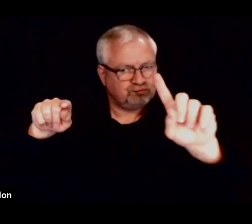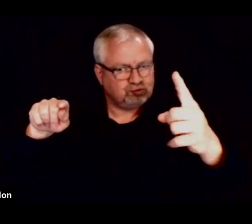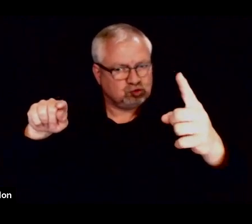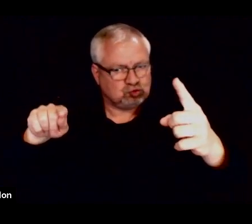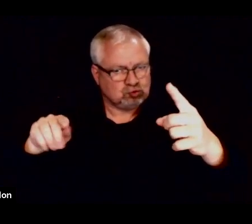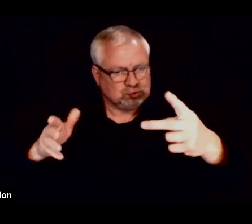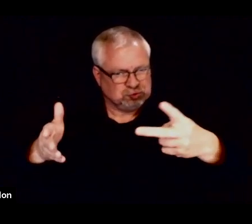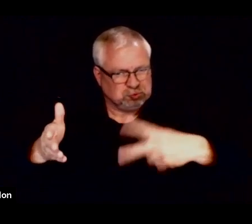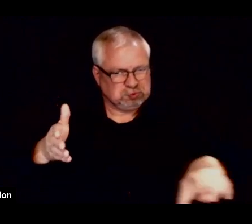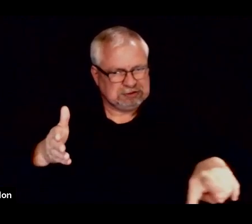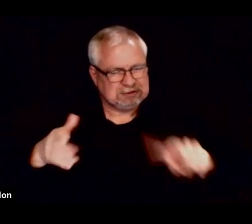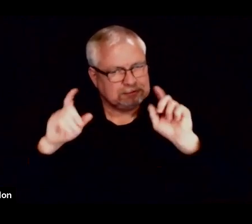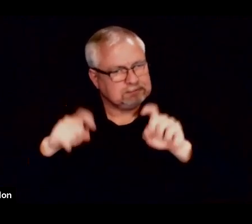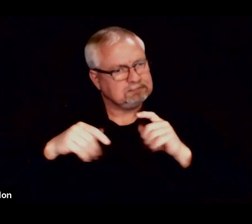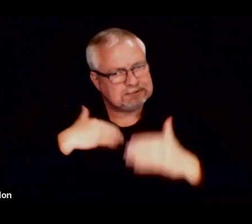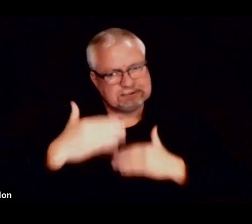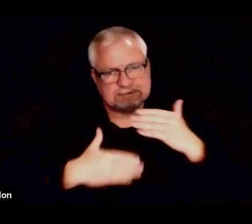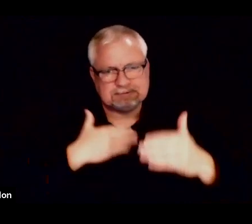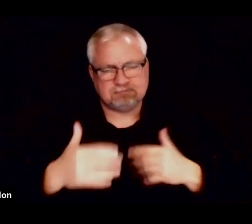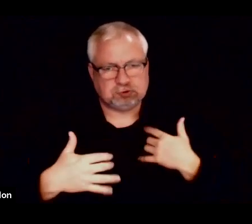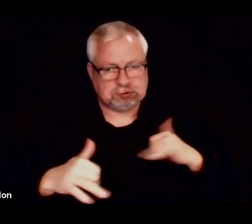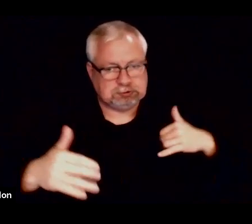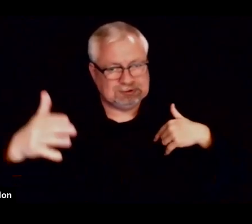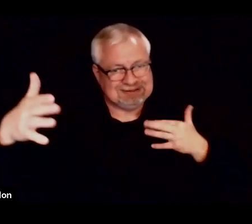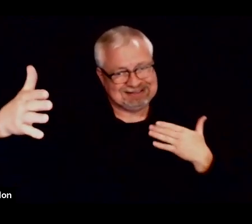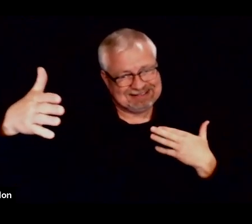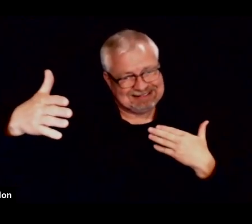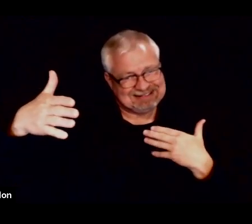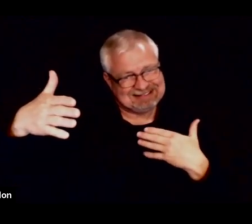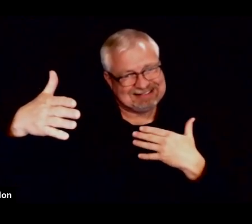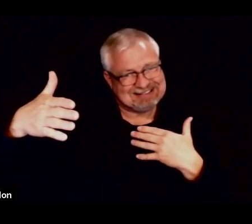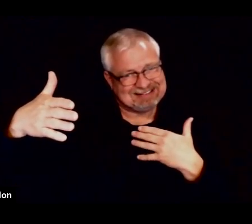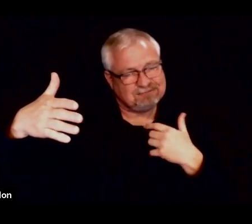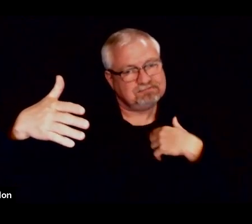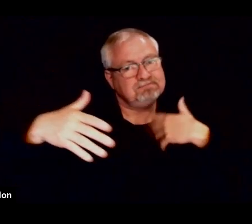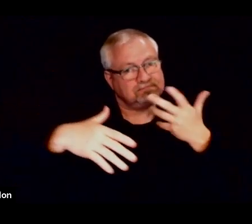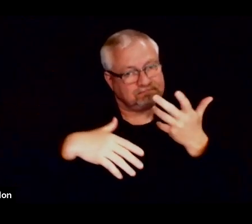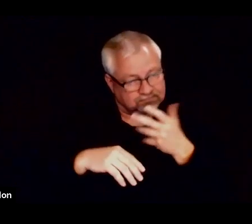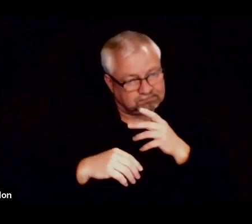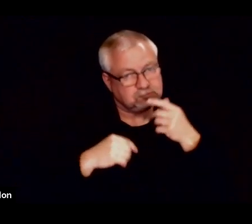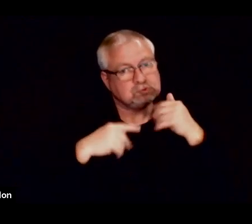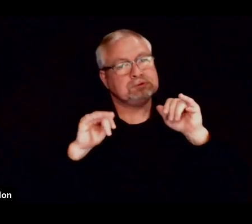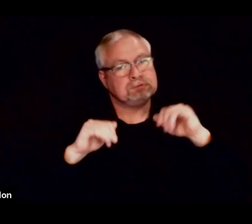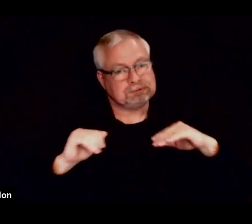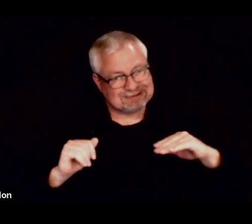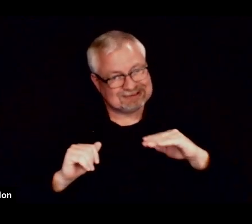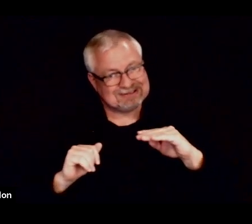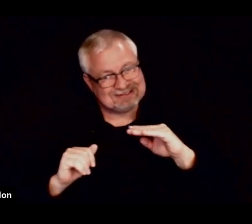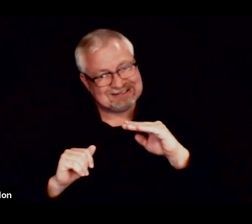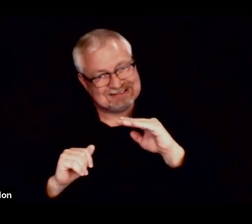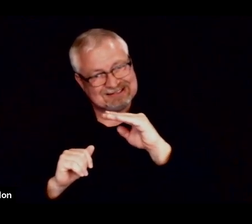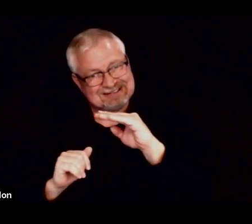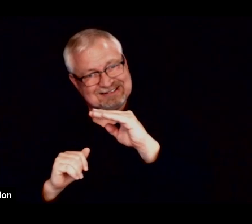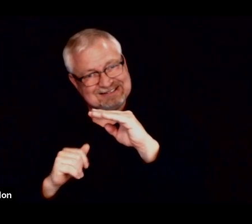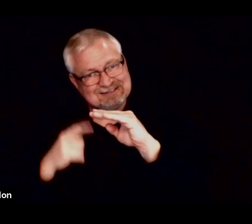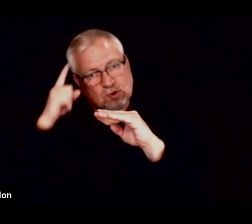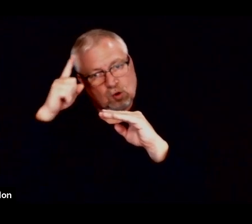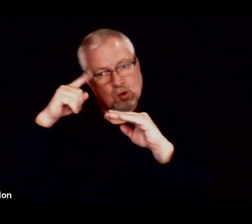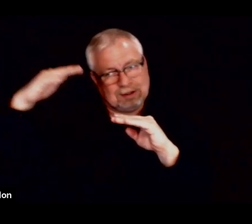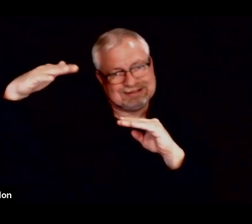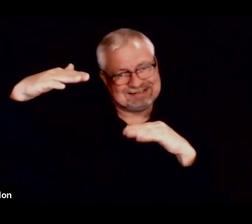but we have much better line of sight to where the capacity exists within the system, and now we're wanting